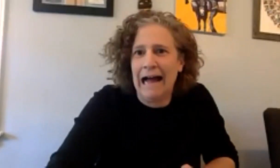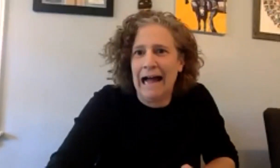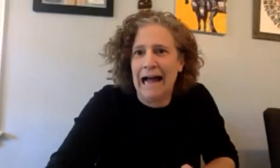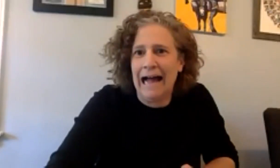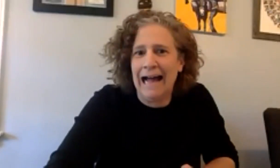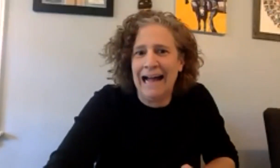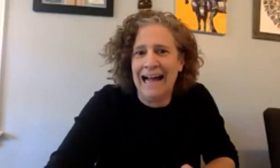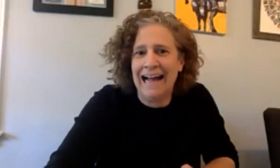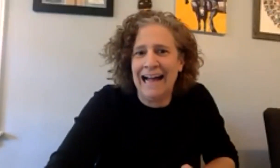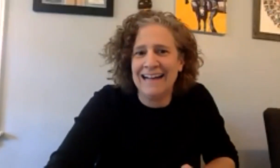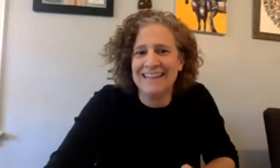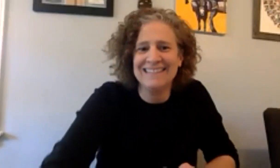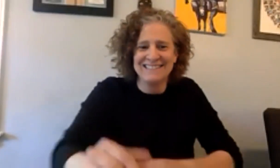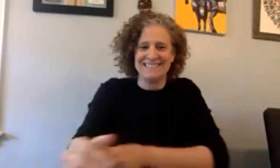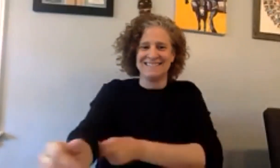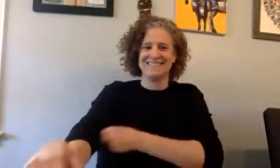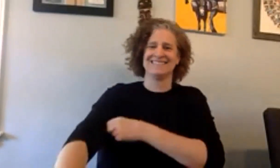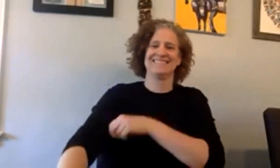Let's see.